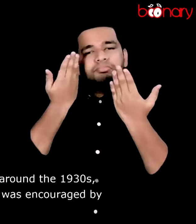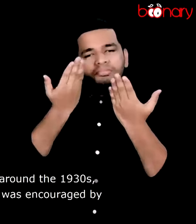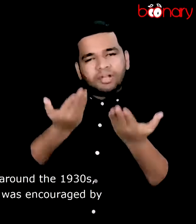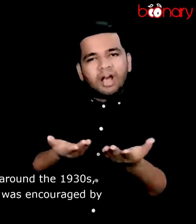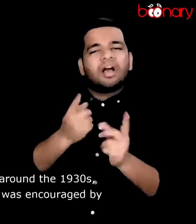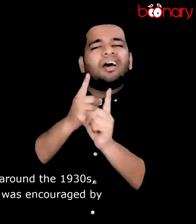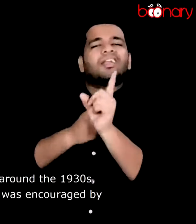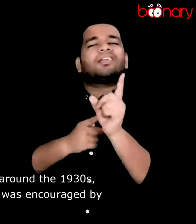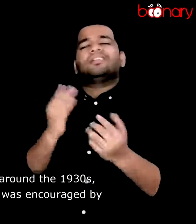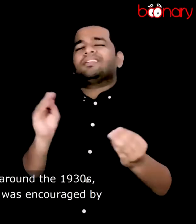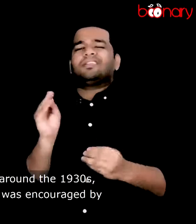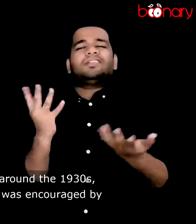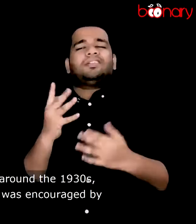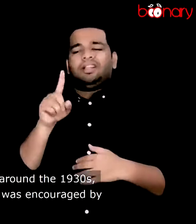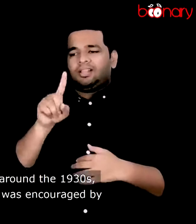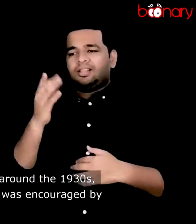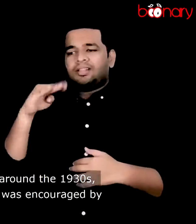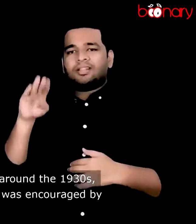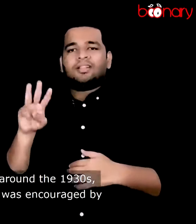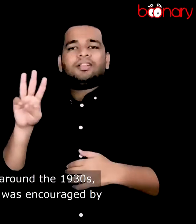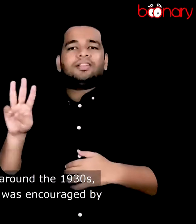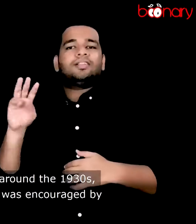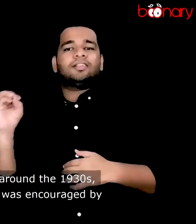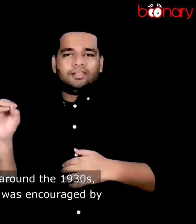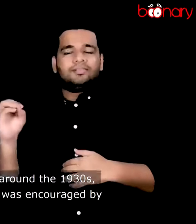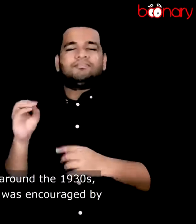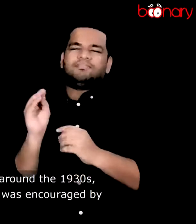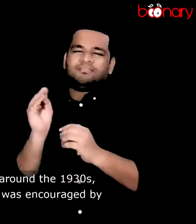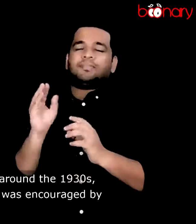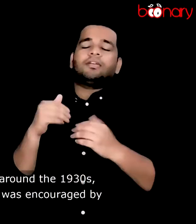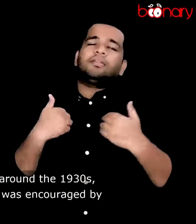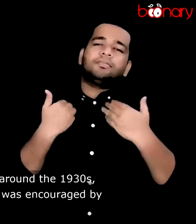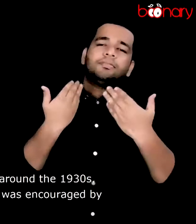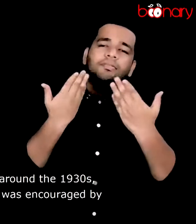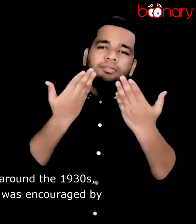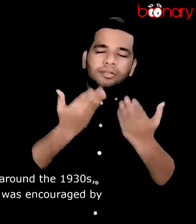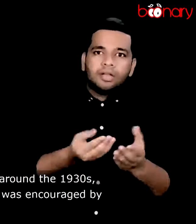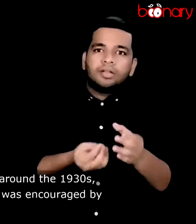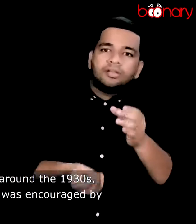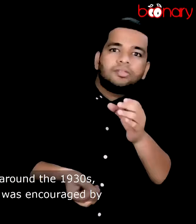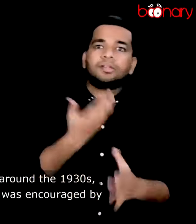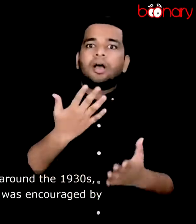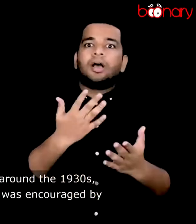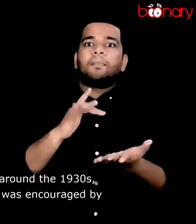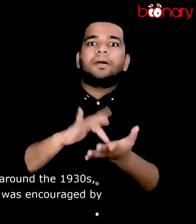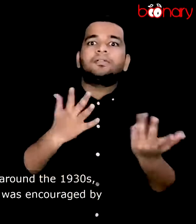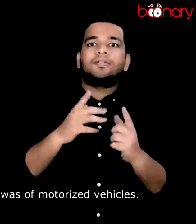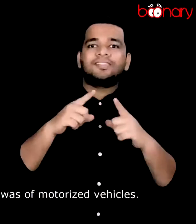Moving on further, around the 1930s, a new development was encouraged by the